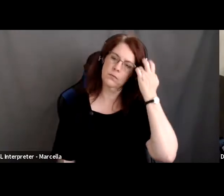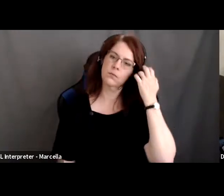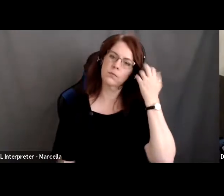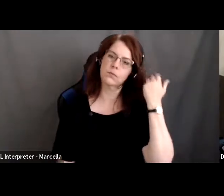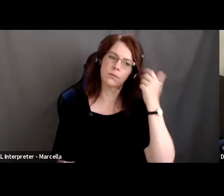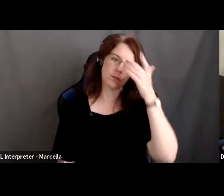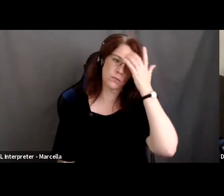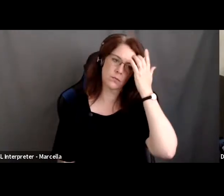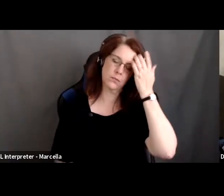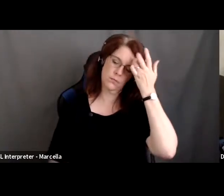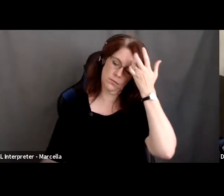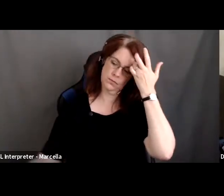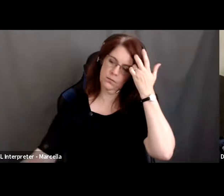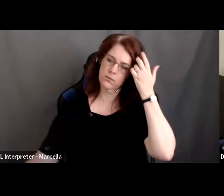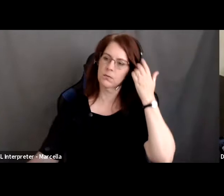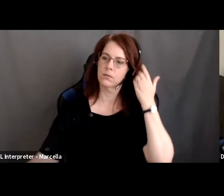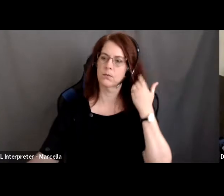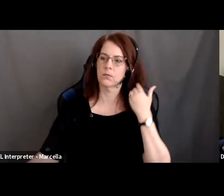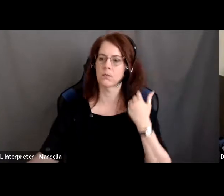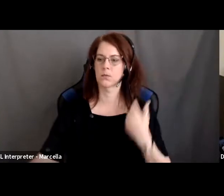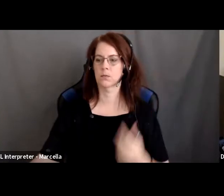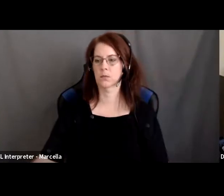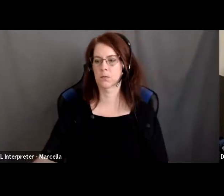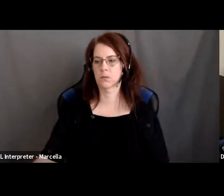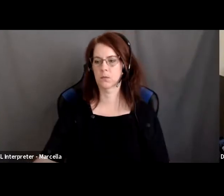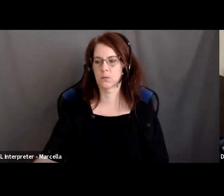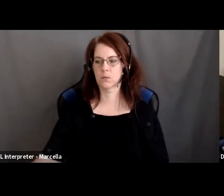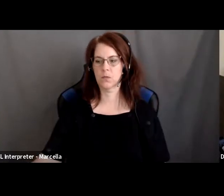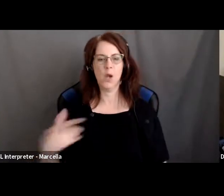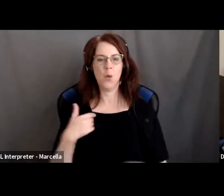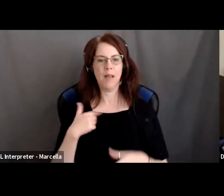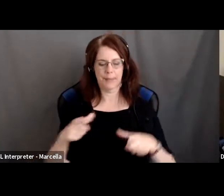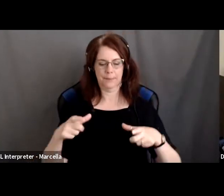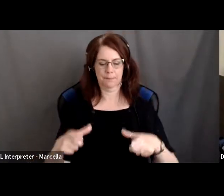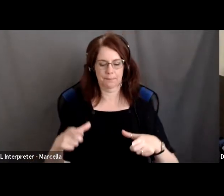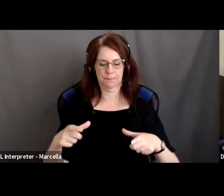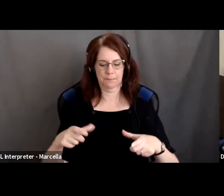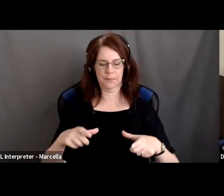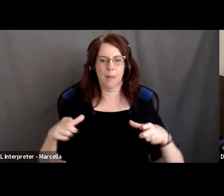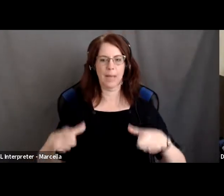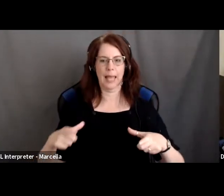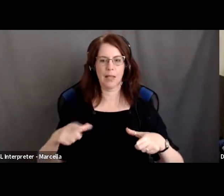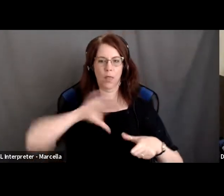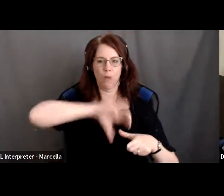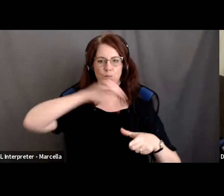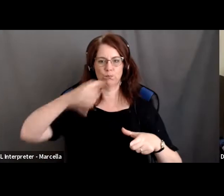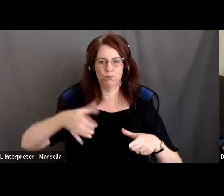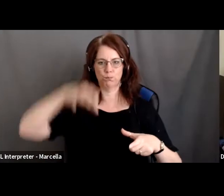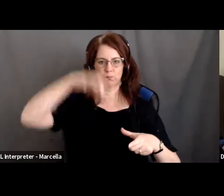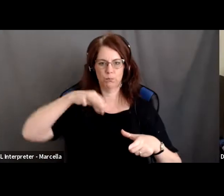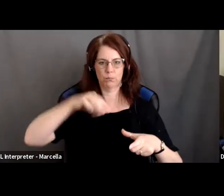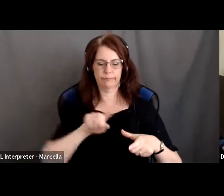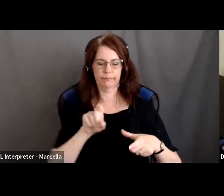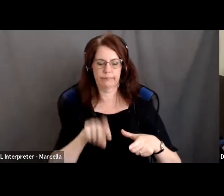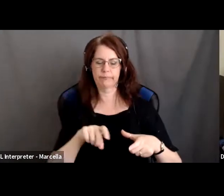So the question here, and we have a cloche, little thing sitting over the plate with a question mark on it, and it's, high, medium, or